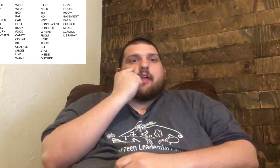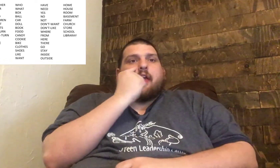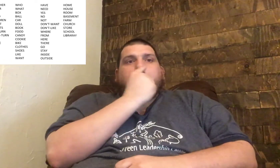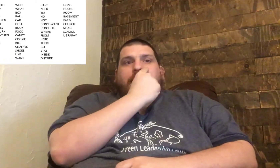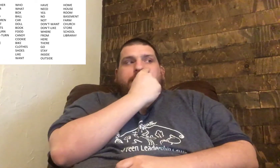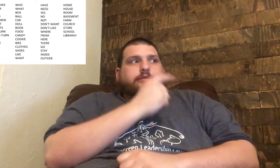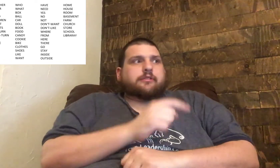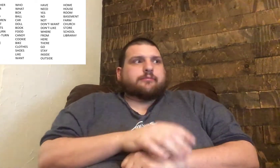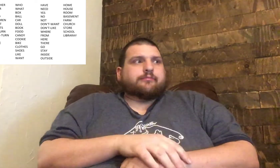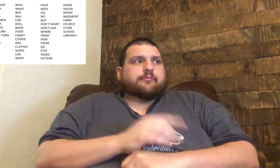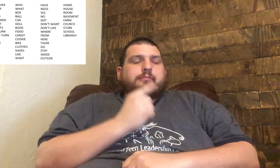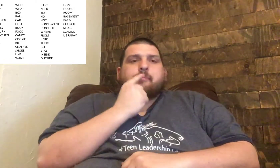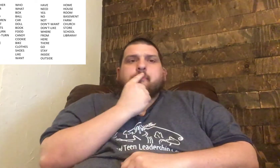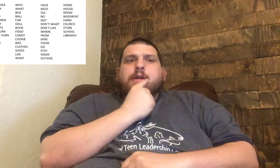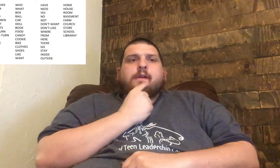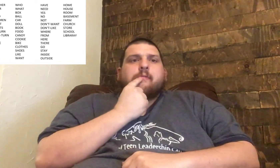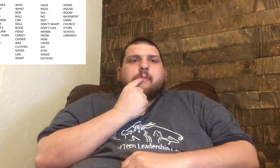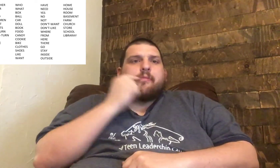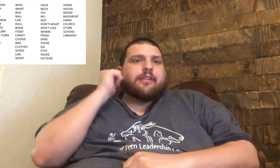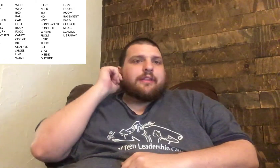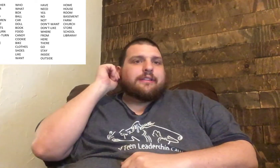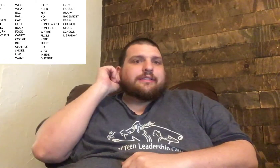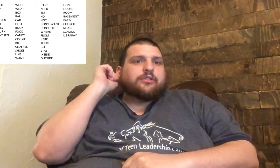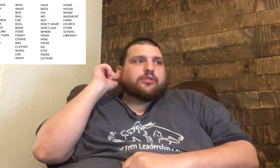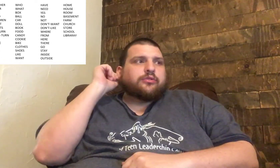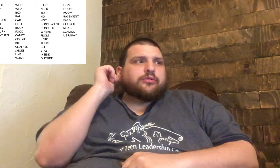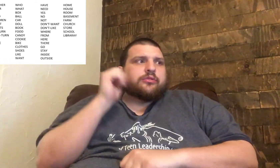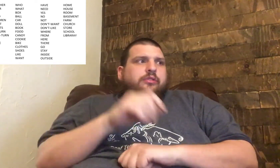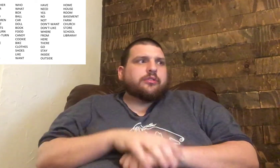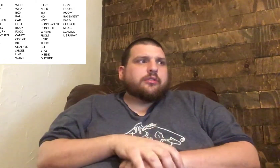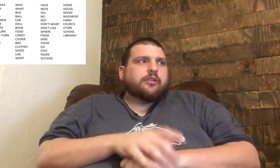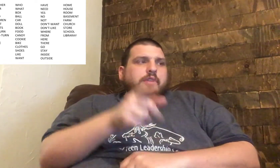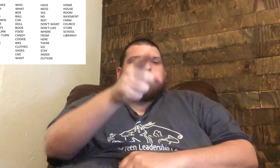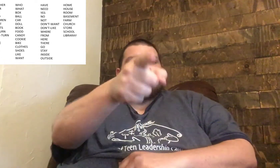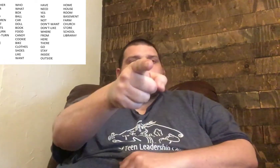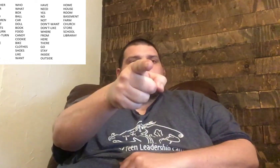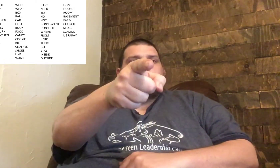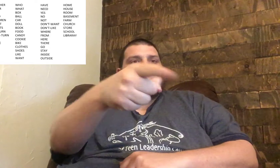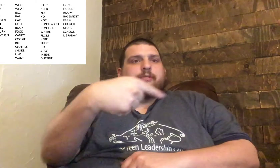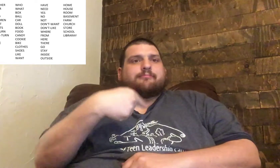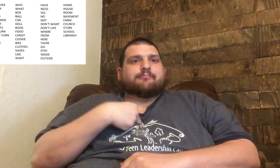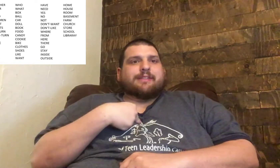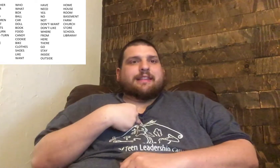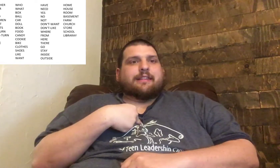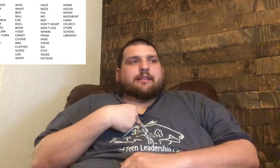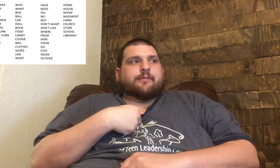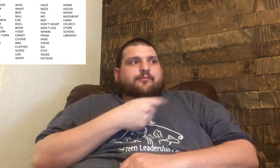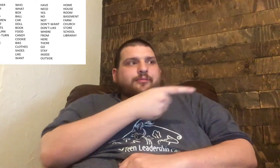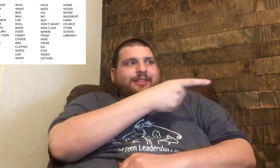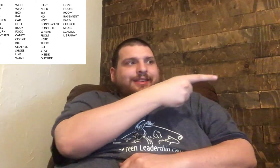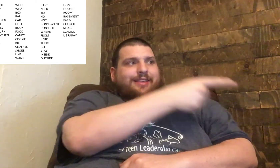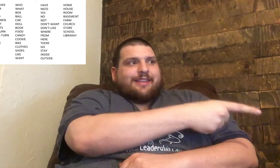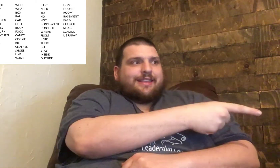Hands, eyes, mouth, ears. You, me.